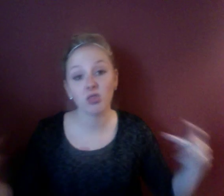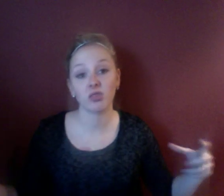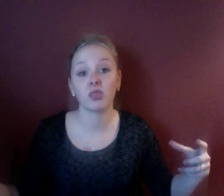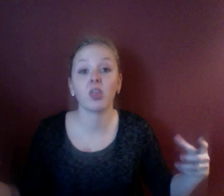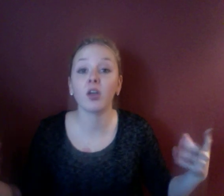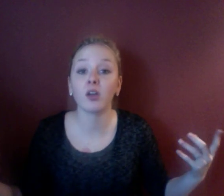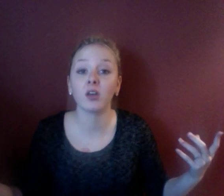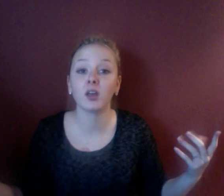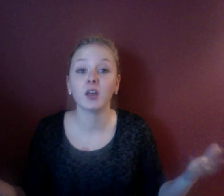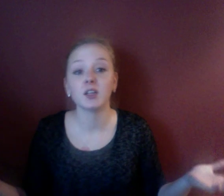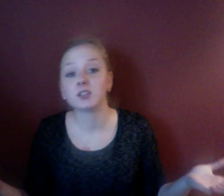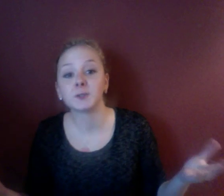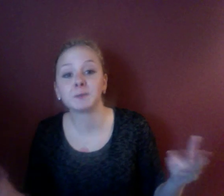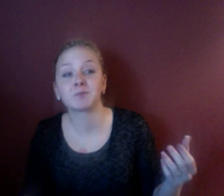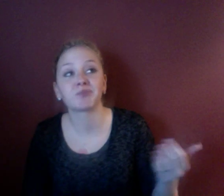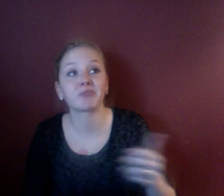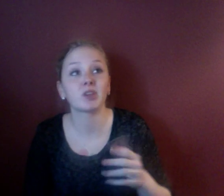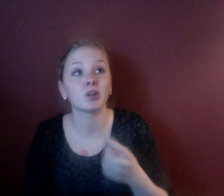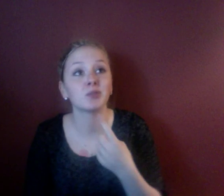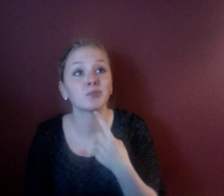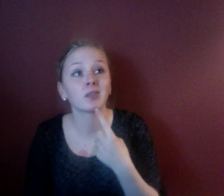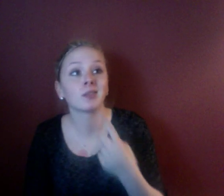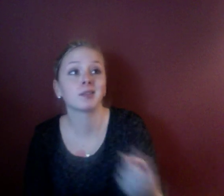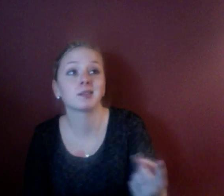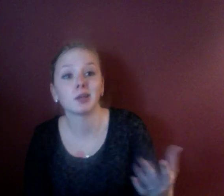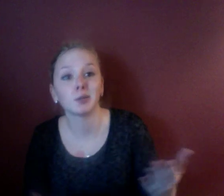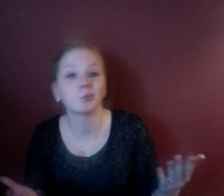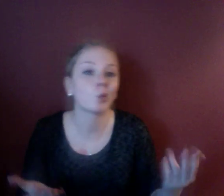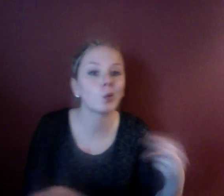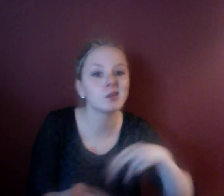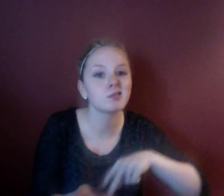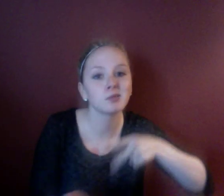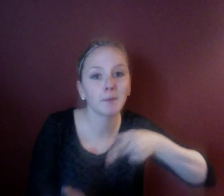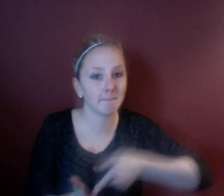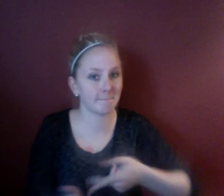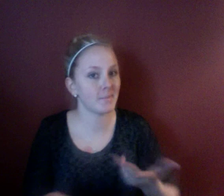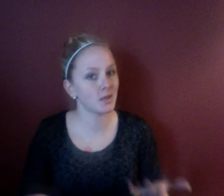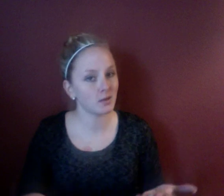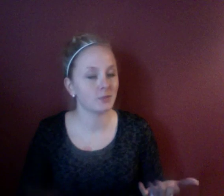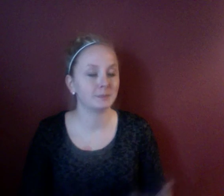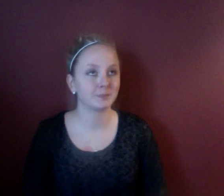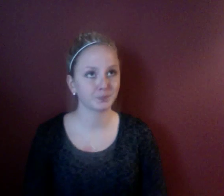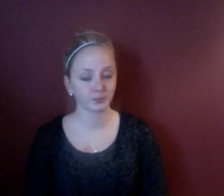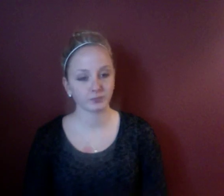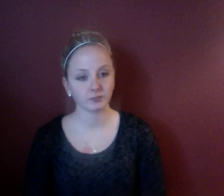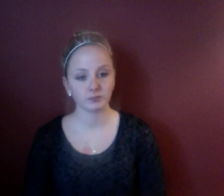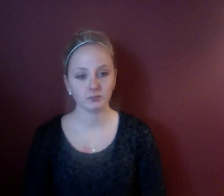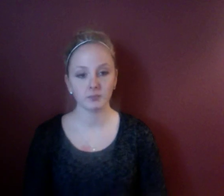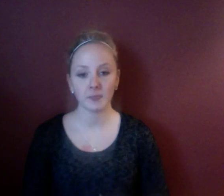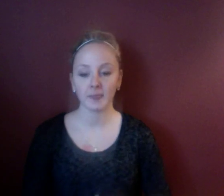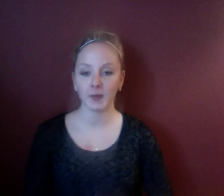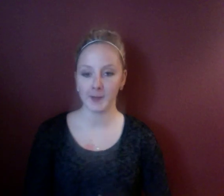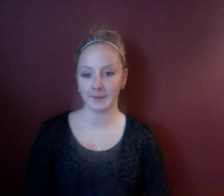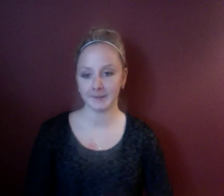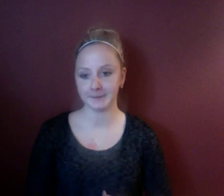specific item. It's putting them all together. It almost devalues how beautiful each of the pieces are. Should we show you how we came